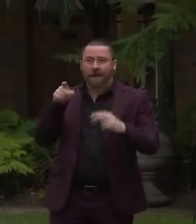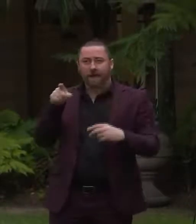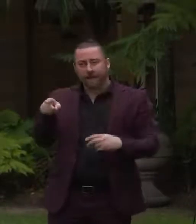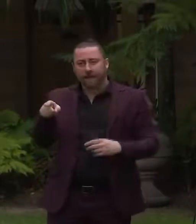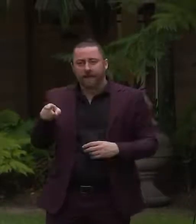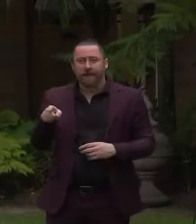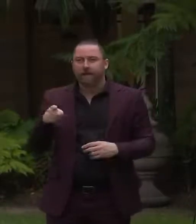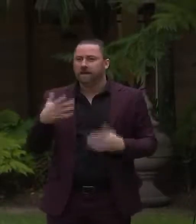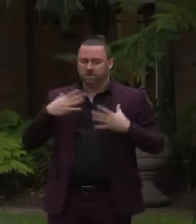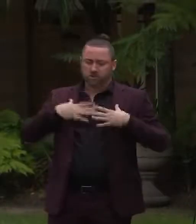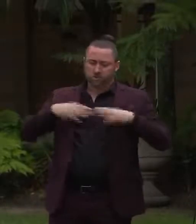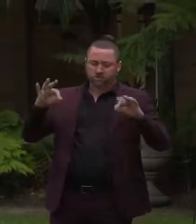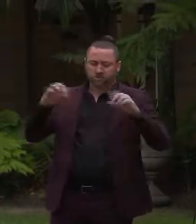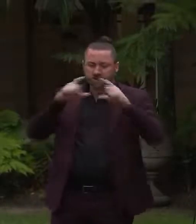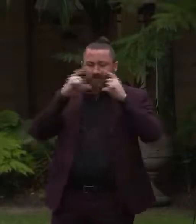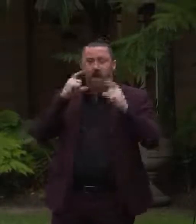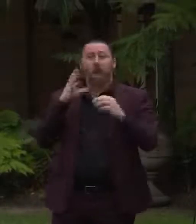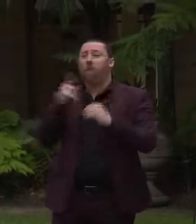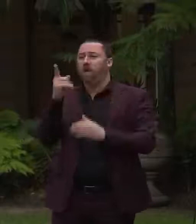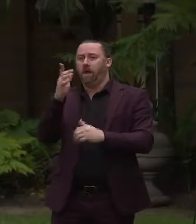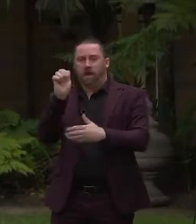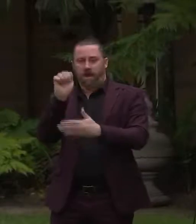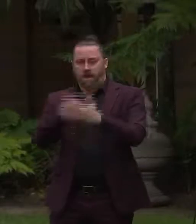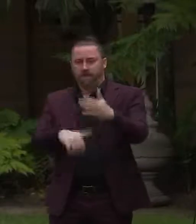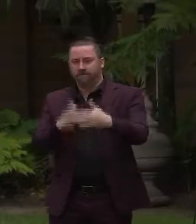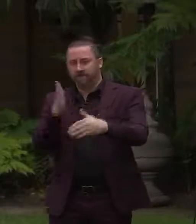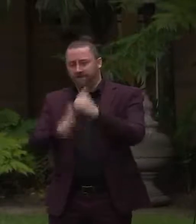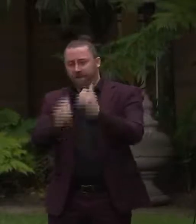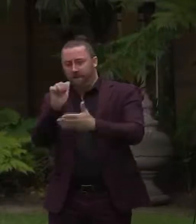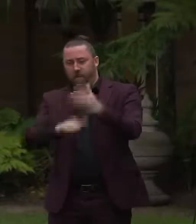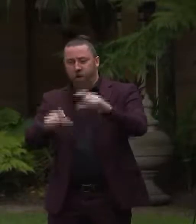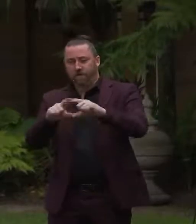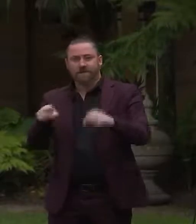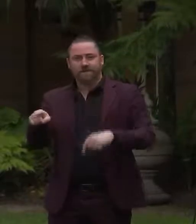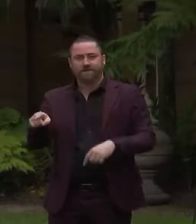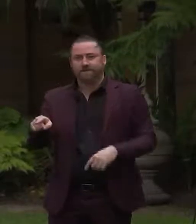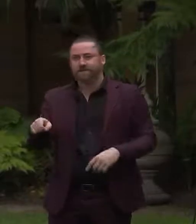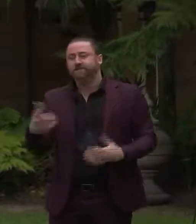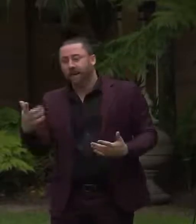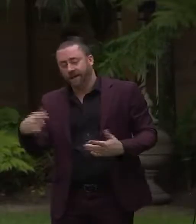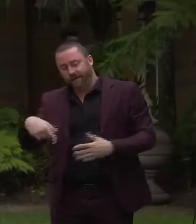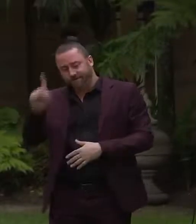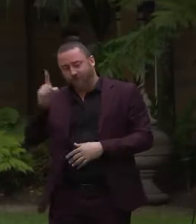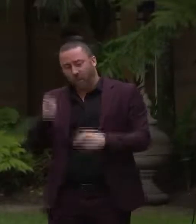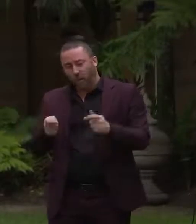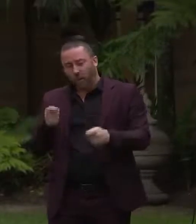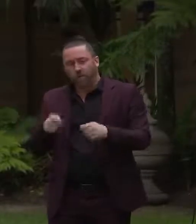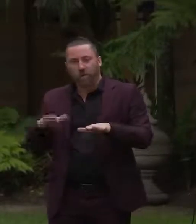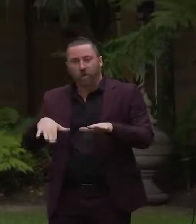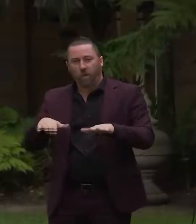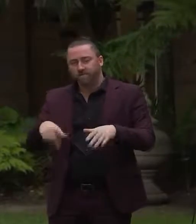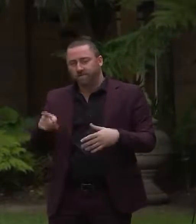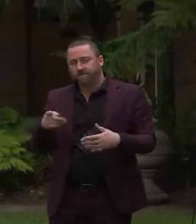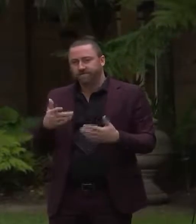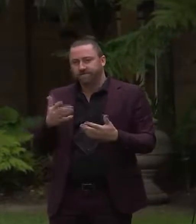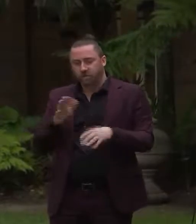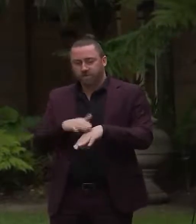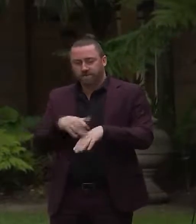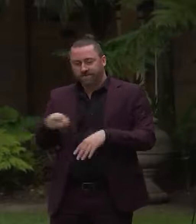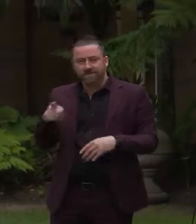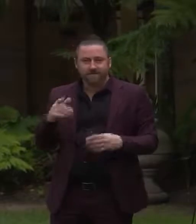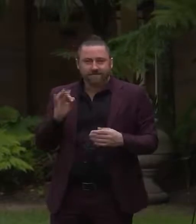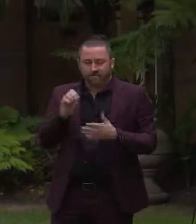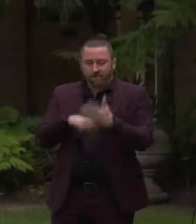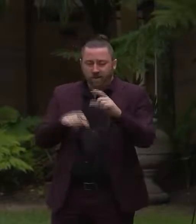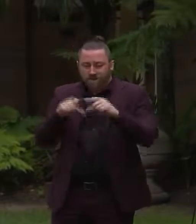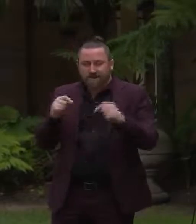evader that didn't want to wear a mask, didn't comply, and has been issued with a notice to appear for failing to do so. That is the only enforcement action we've had to take